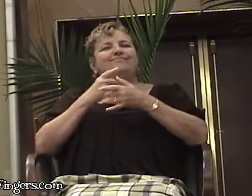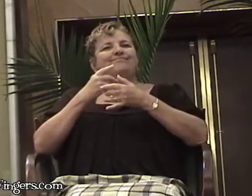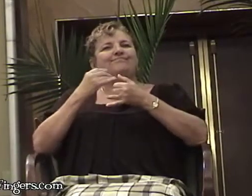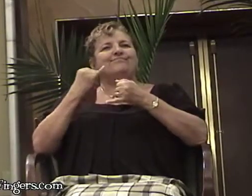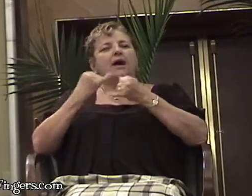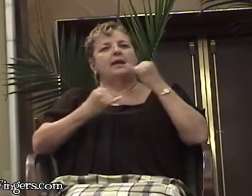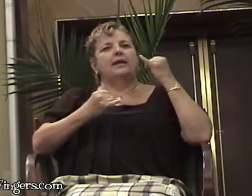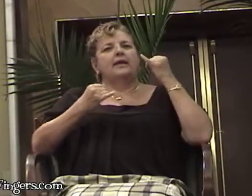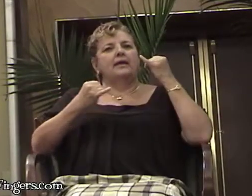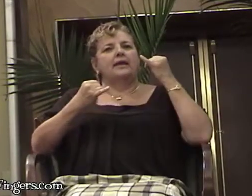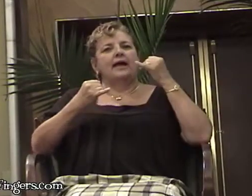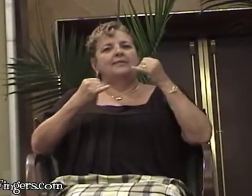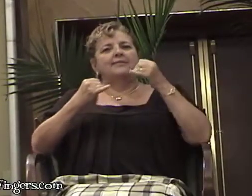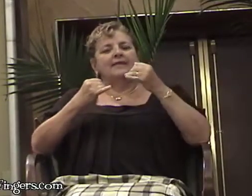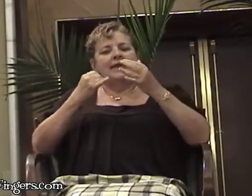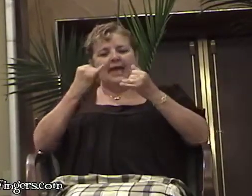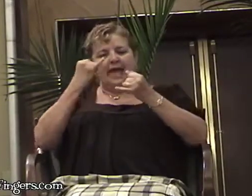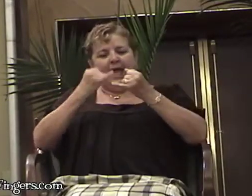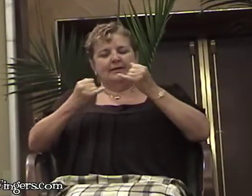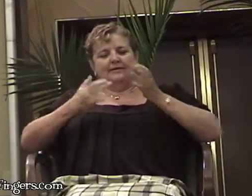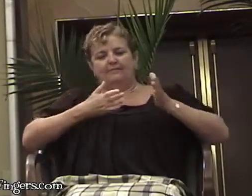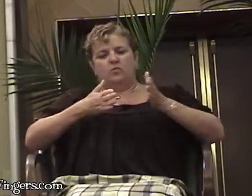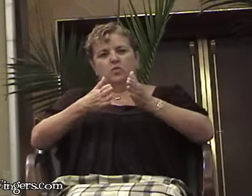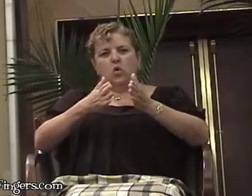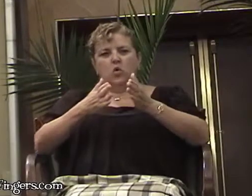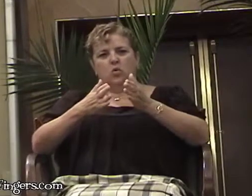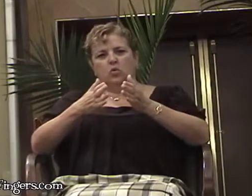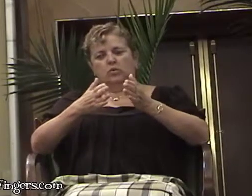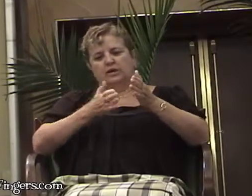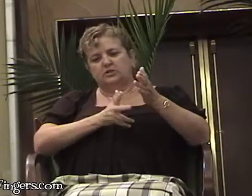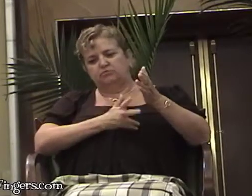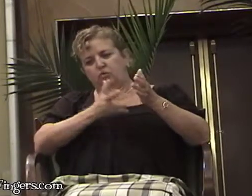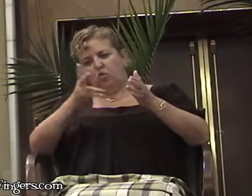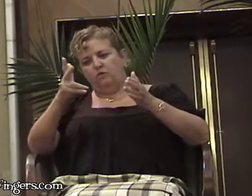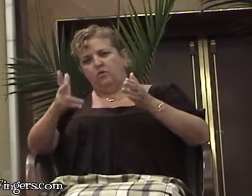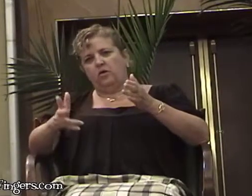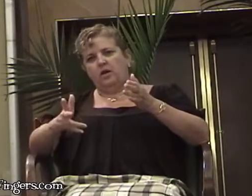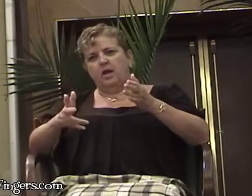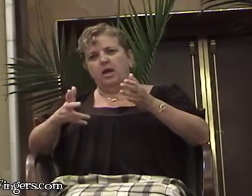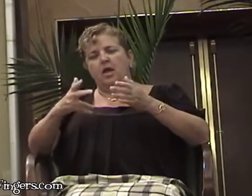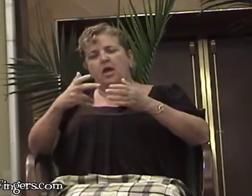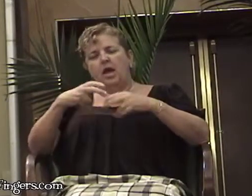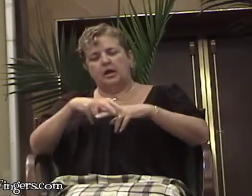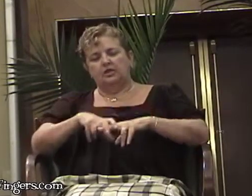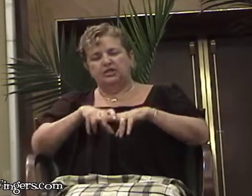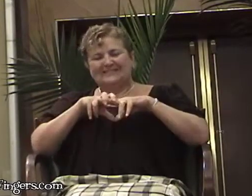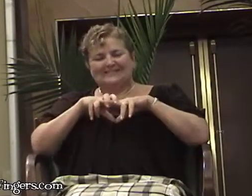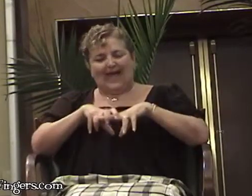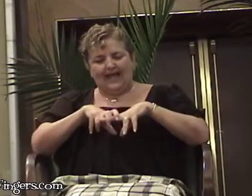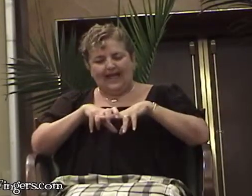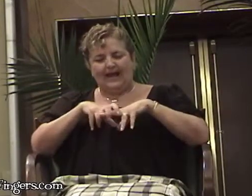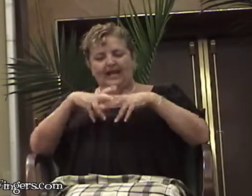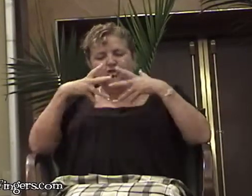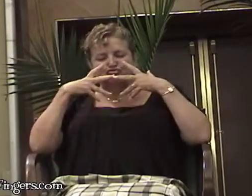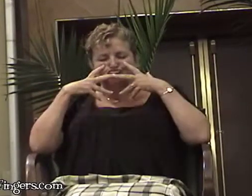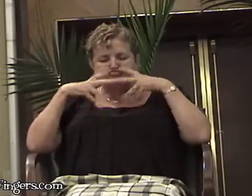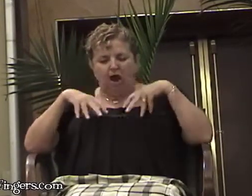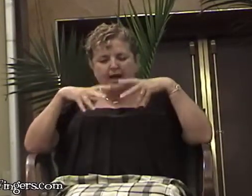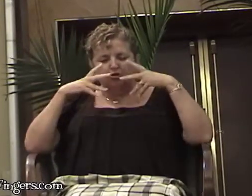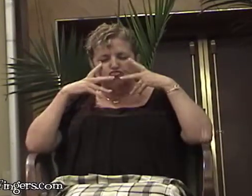River Drive, Boathouse Road. And I sat behind the wheel of my car and I cried like a baby for about 10 minutes. And I reached into my glove box where I always had an extra gun,